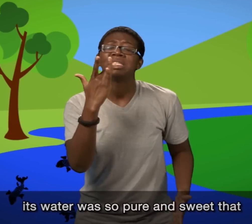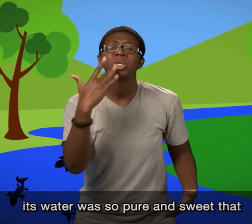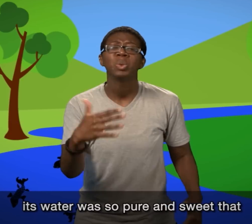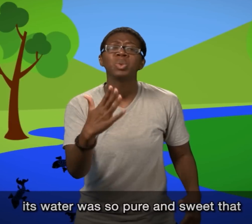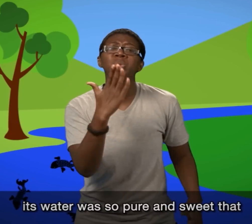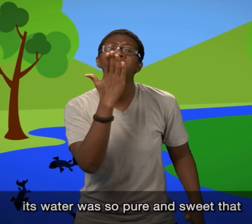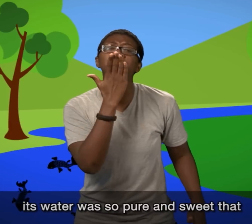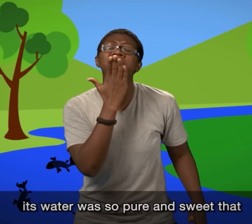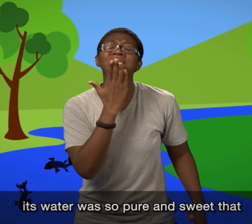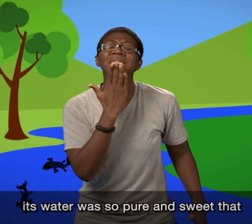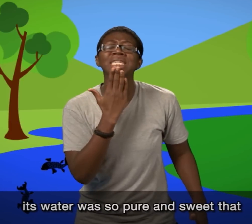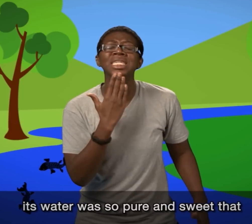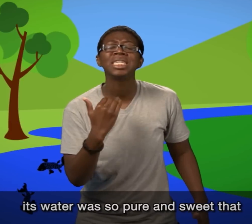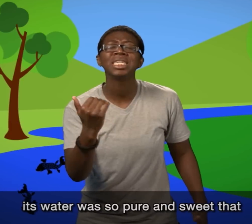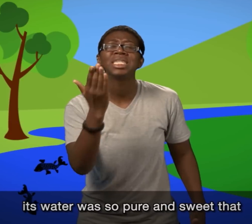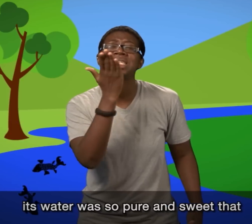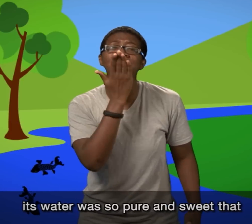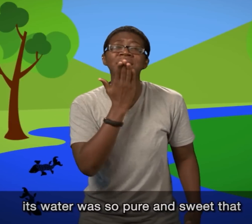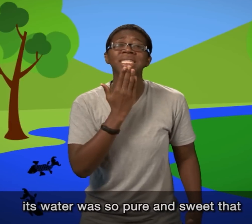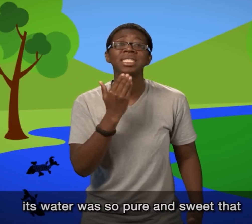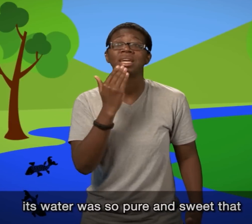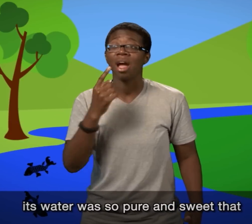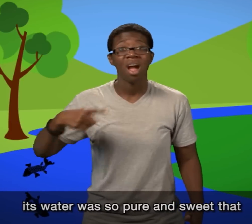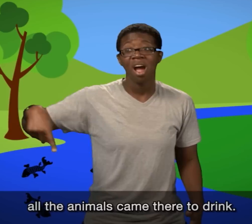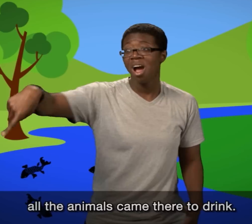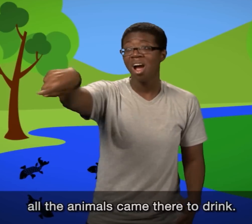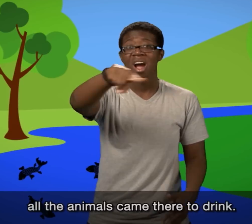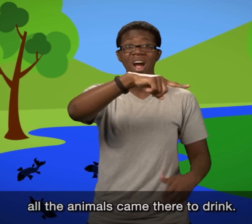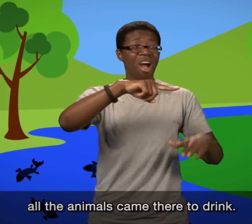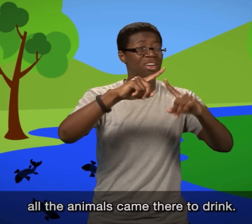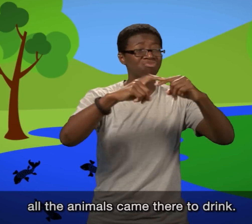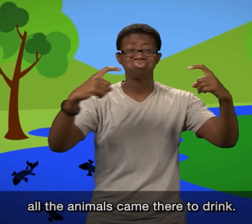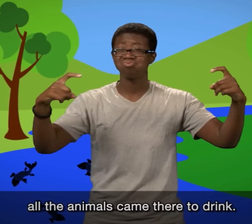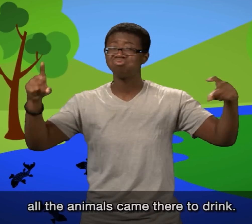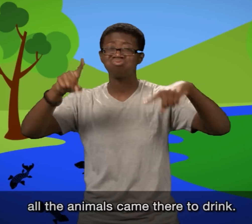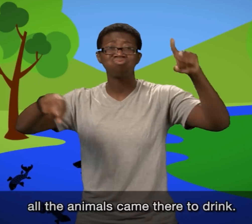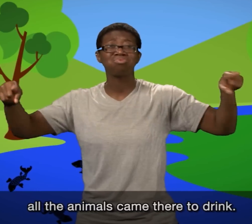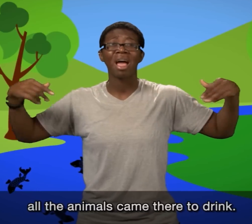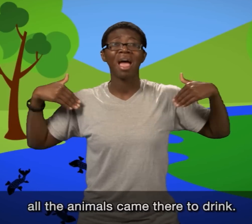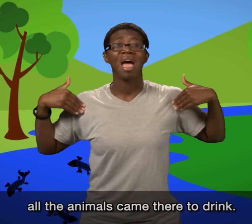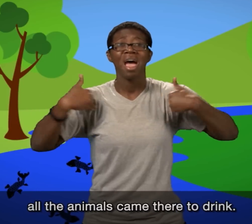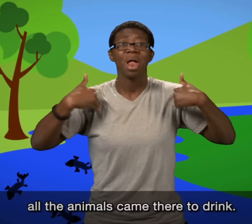that all the animals came there to drink.